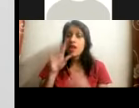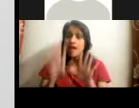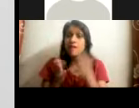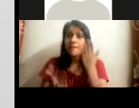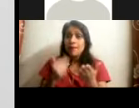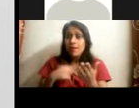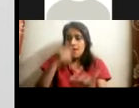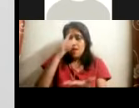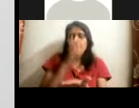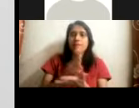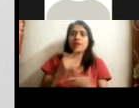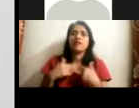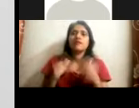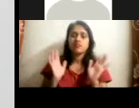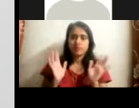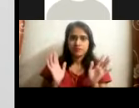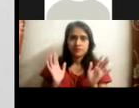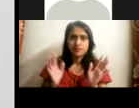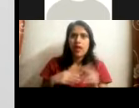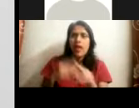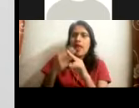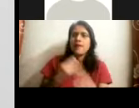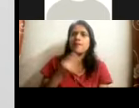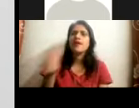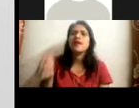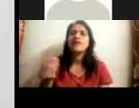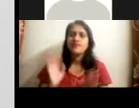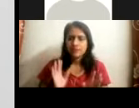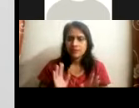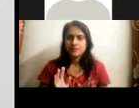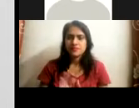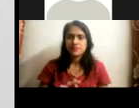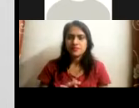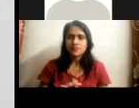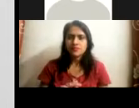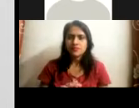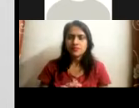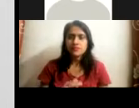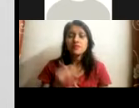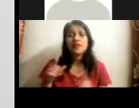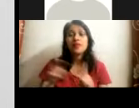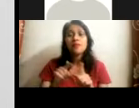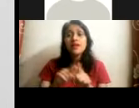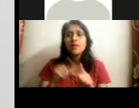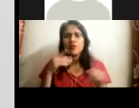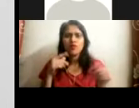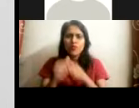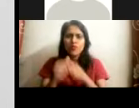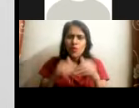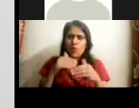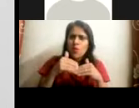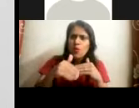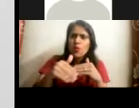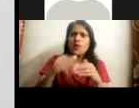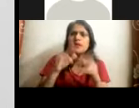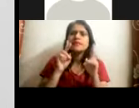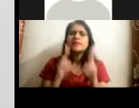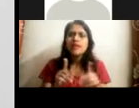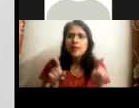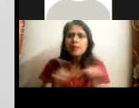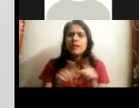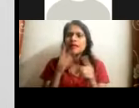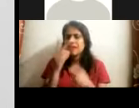example, I named it a tree. Again, there are schools of thought within this continuum. It's not so